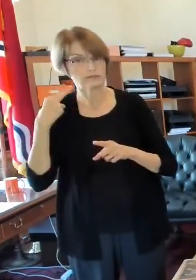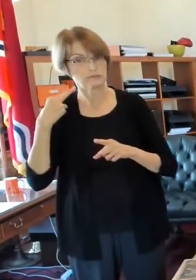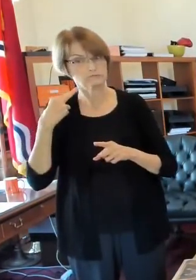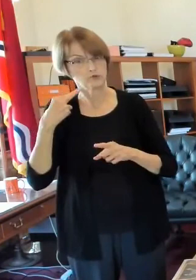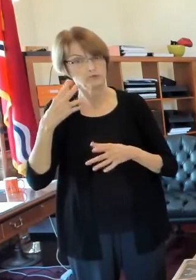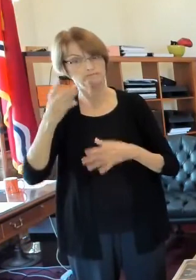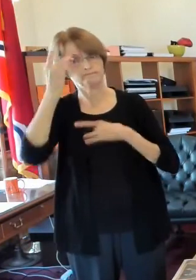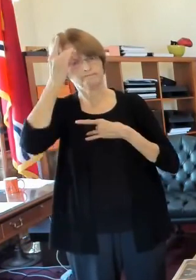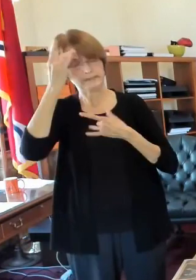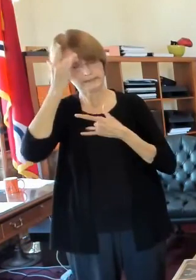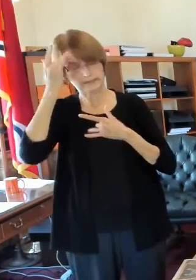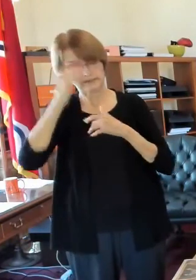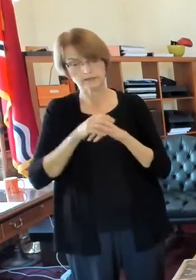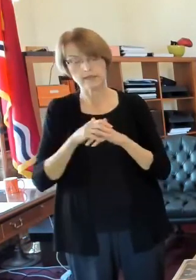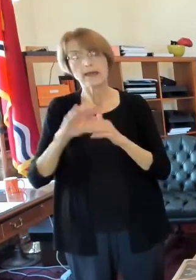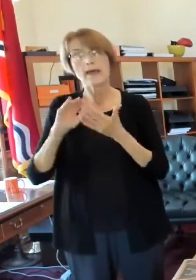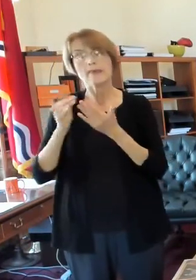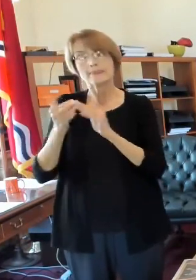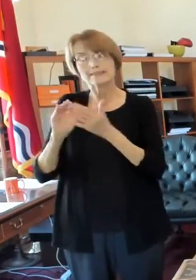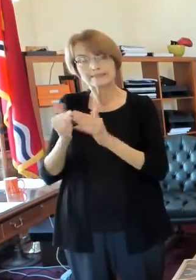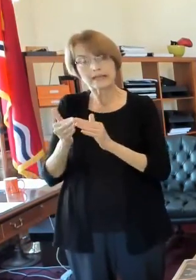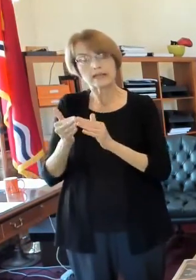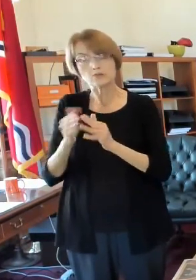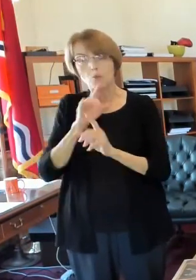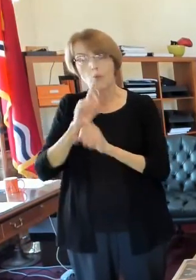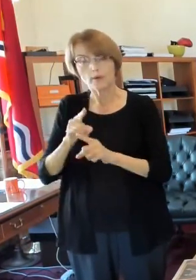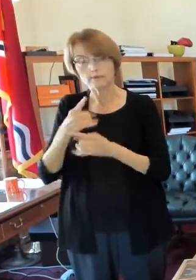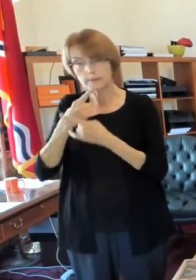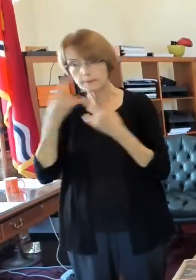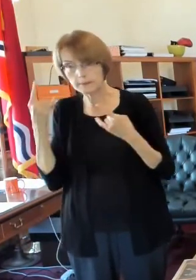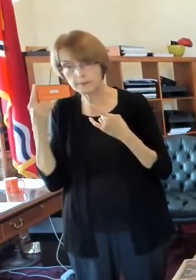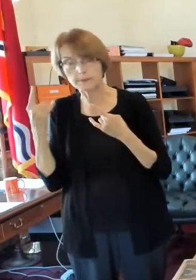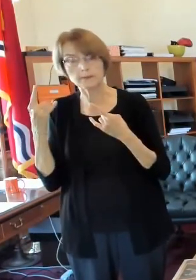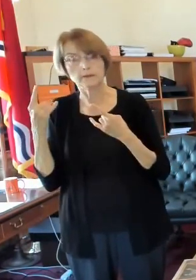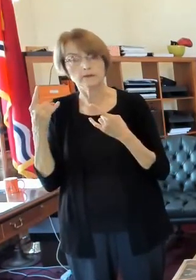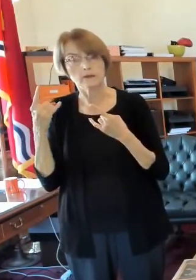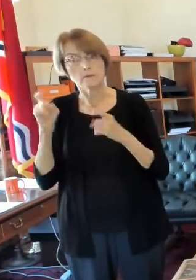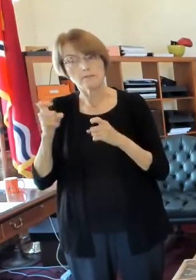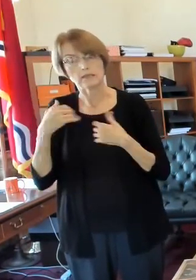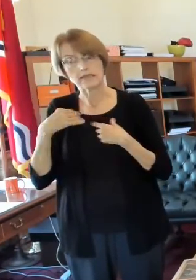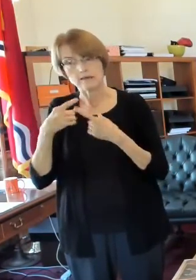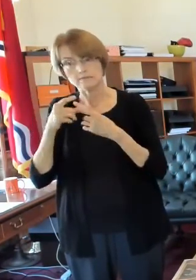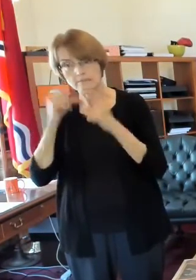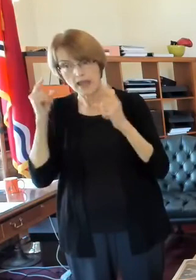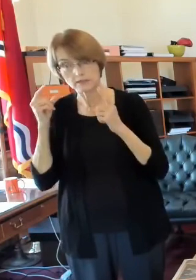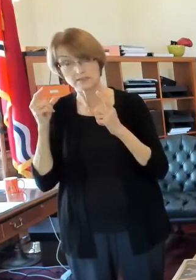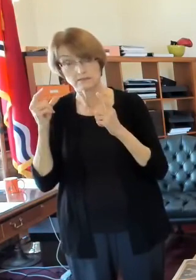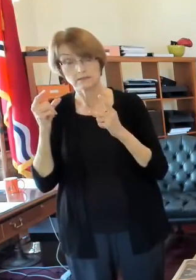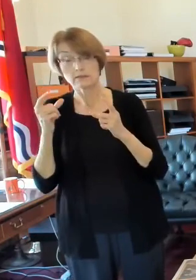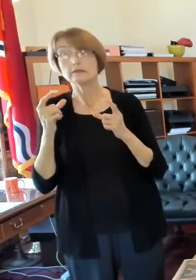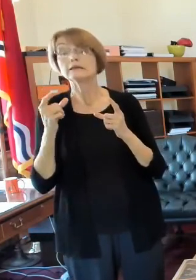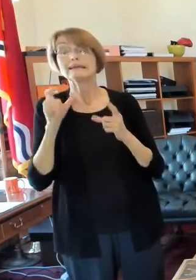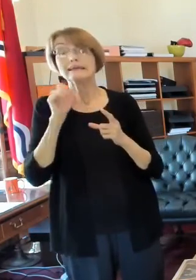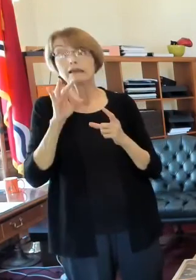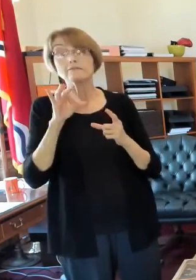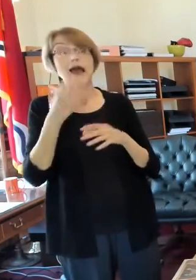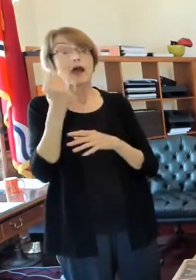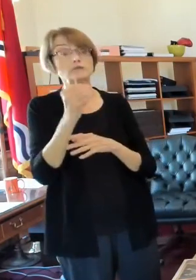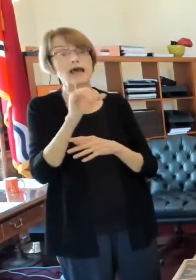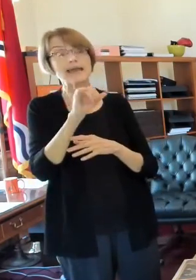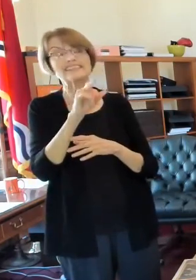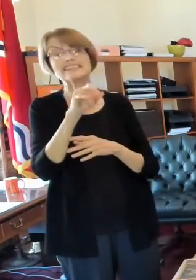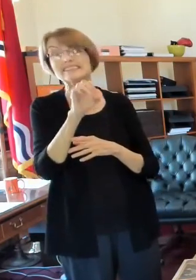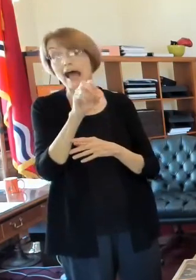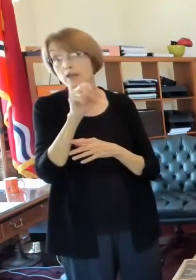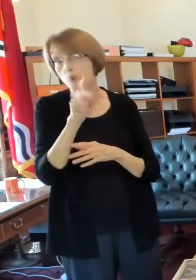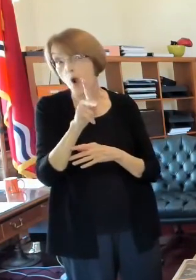mask mandate order for public places, do sidewalks count? Because she likes to take walks to stay sane, but sees